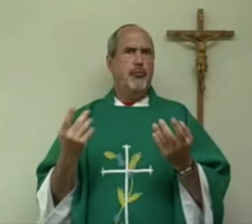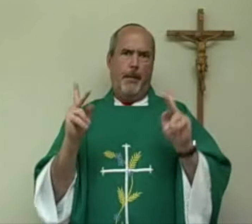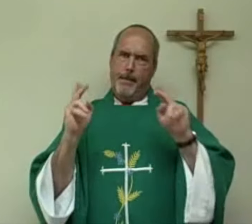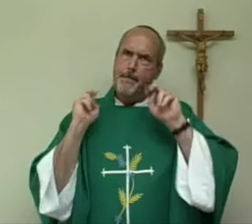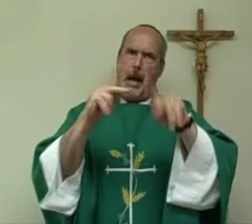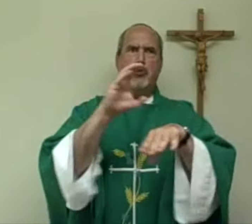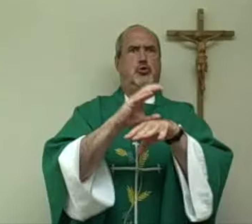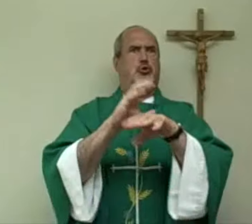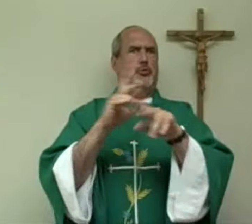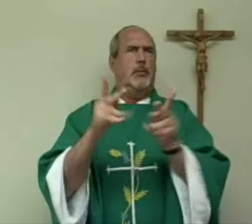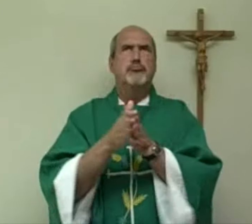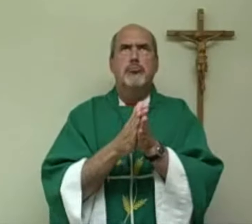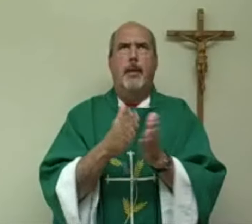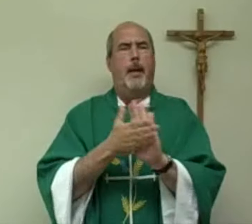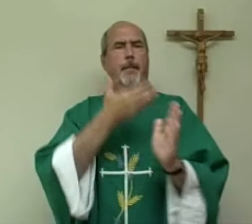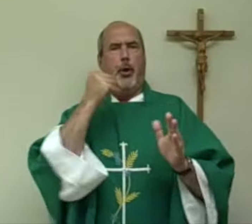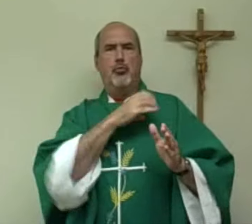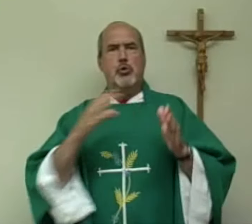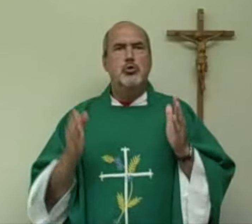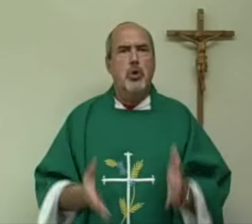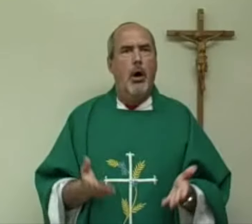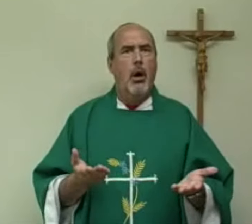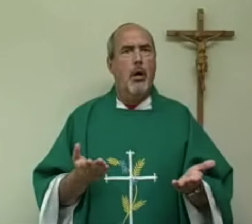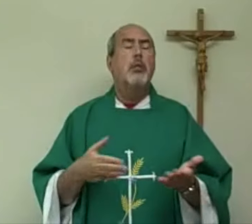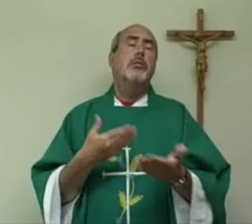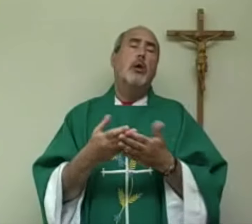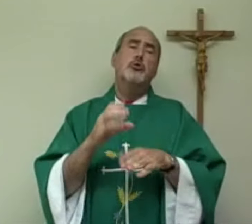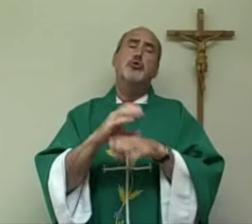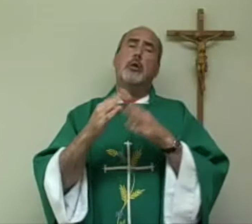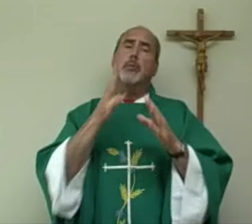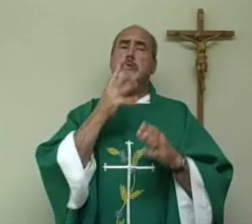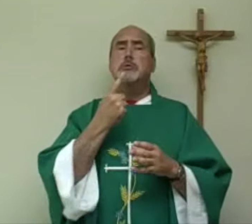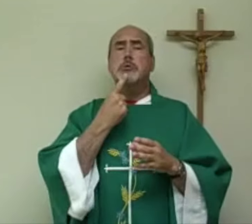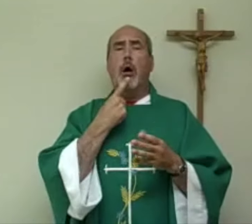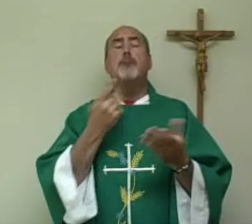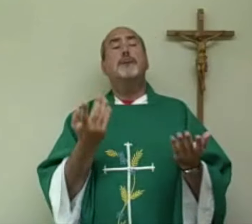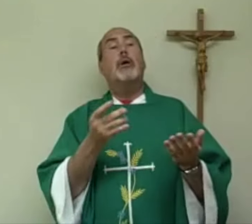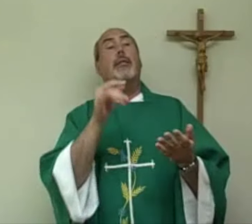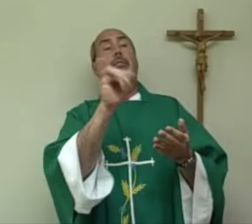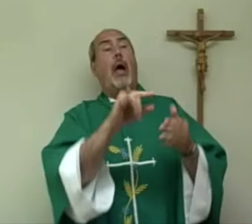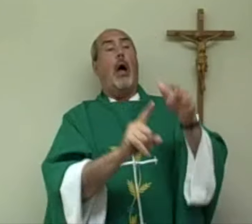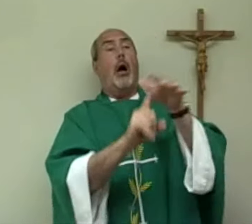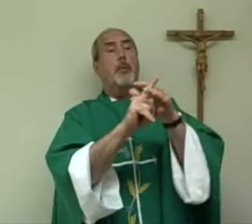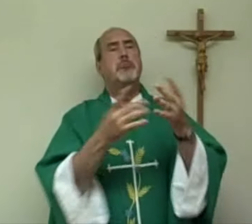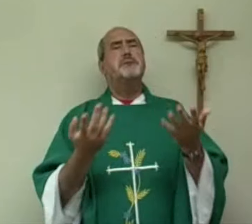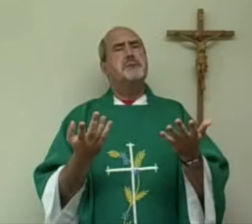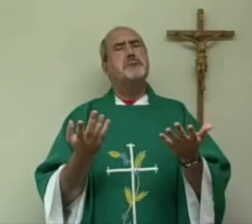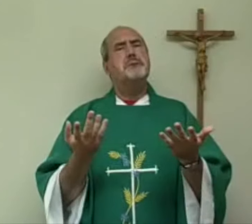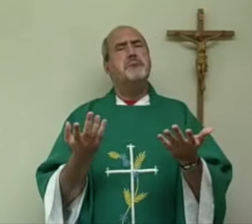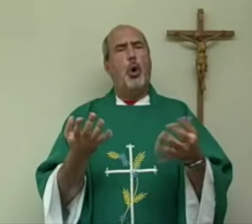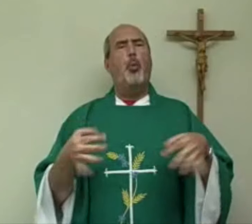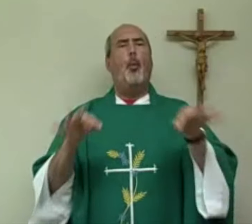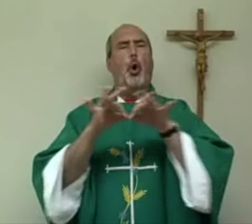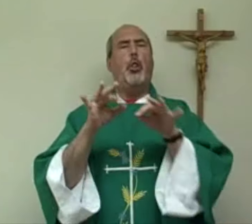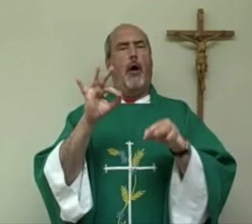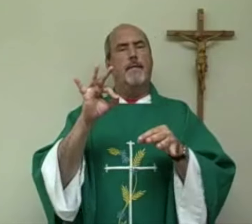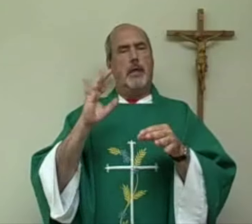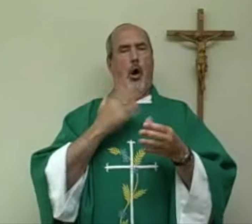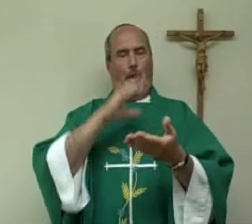fruits really are positive and bring people back to church and to Christianity, then the church might say that, yes, that appearance